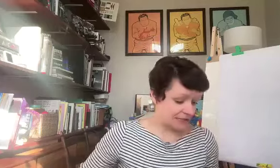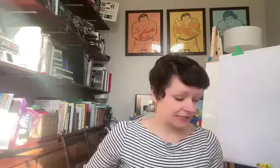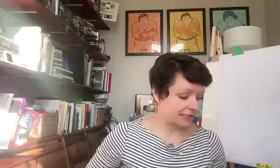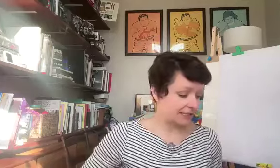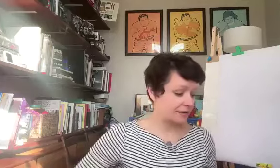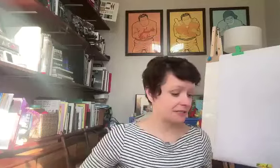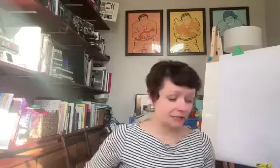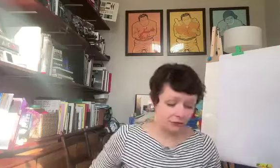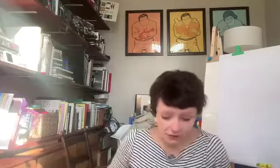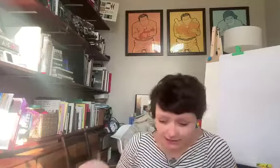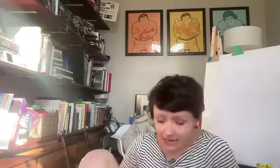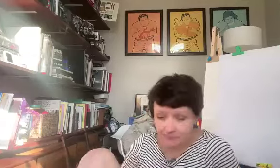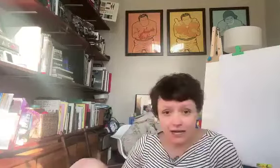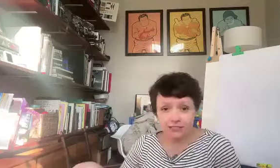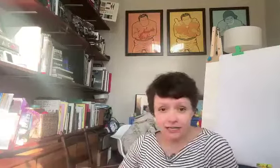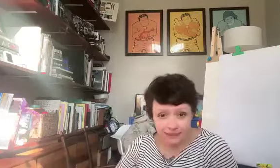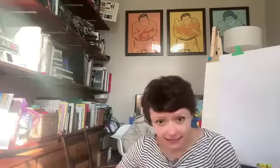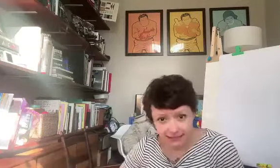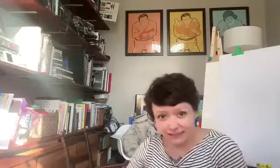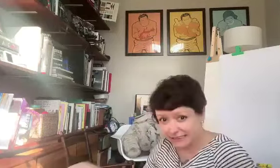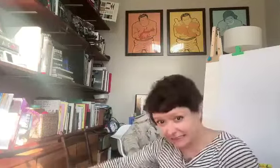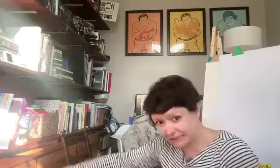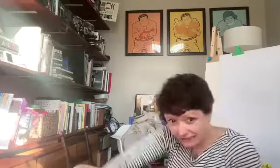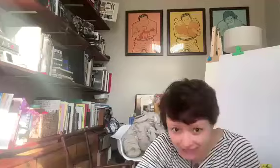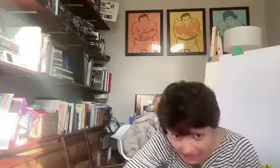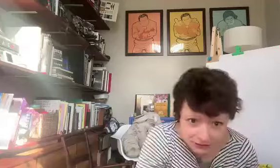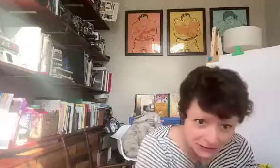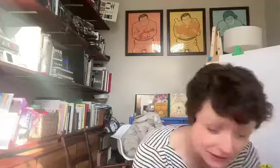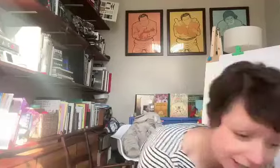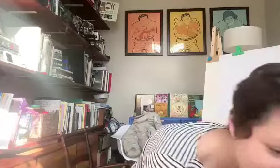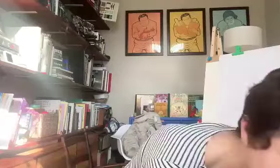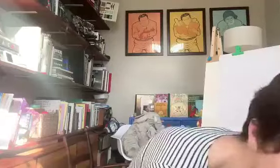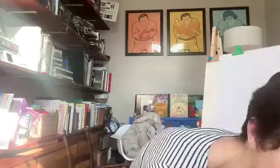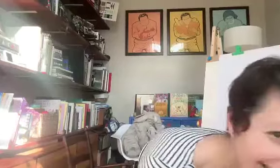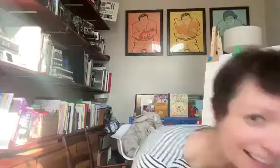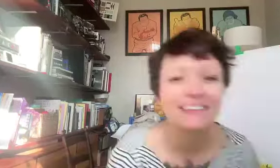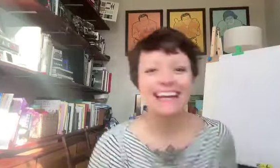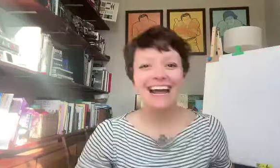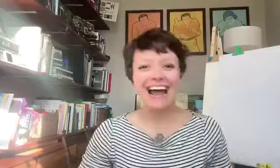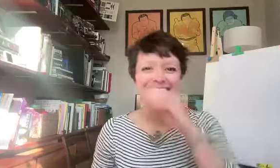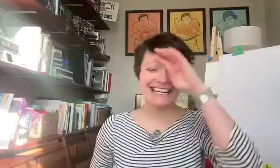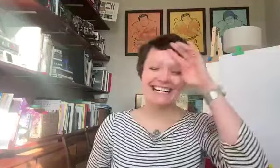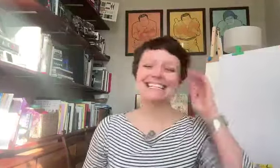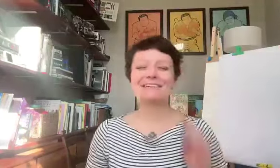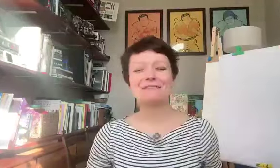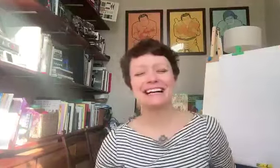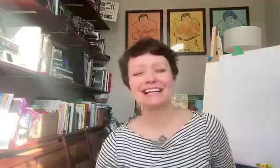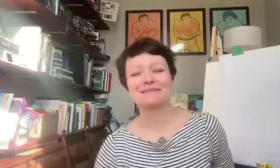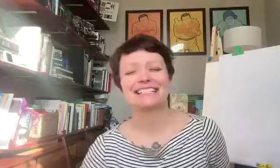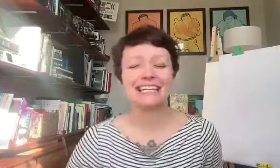host. I'm sitting crisscross applesauce, so let me get not crisscross. Okay. And today we'll be talking about sign language.